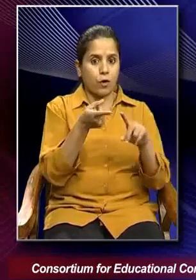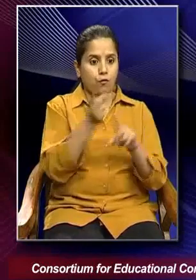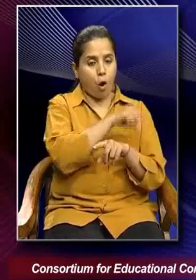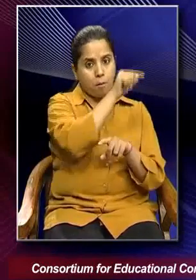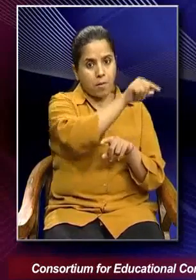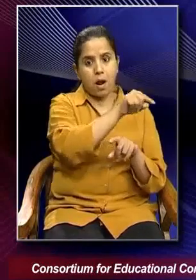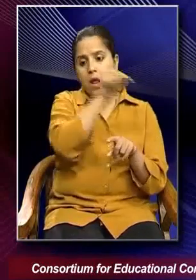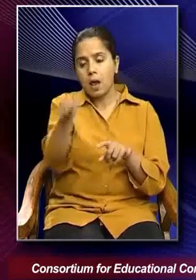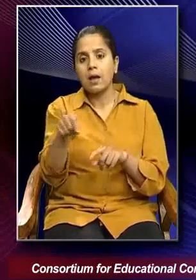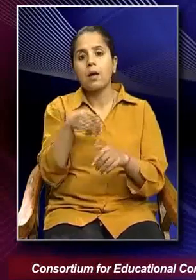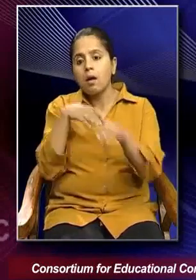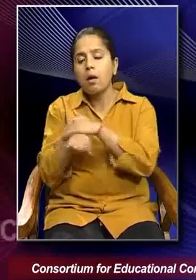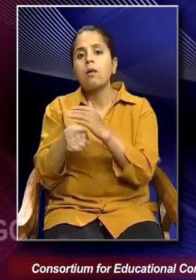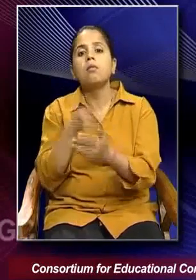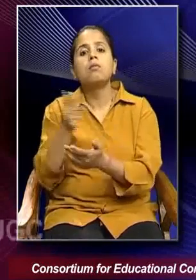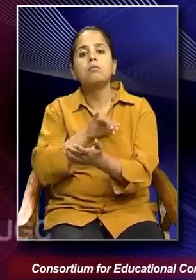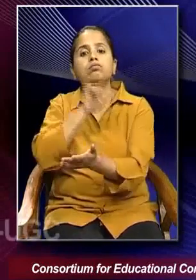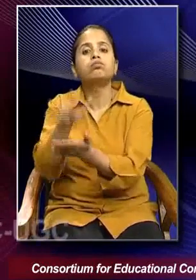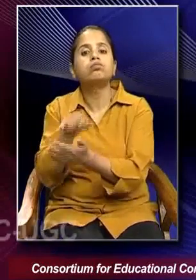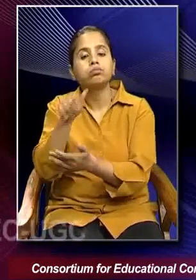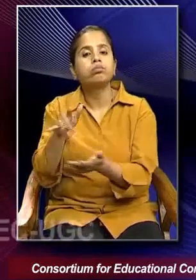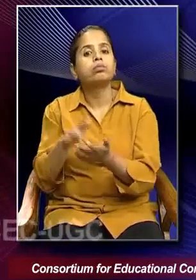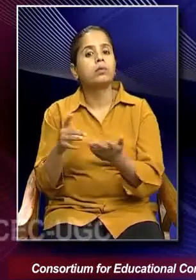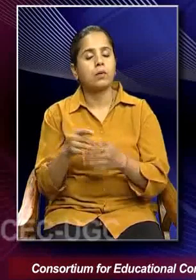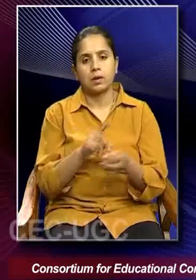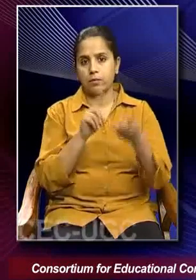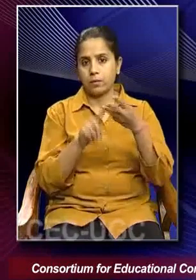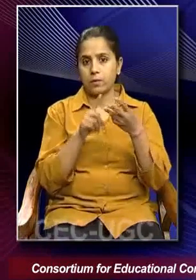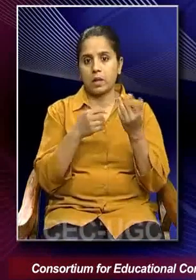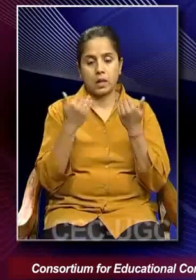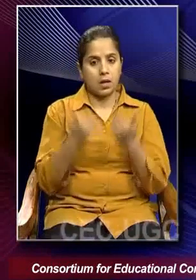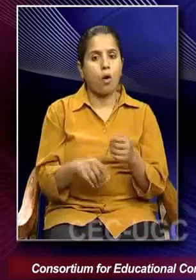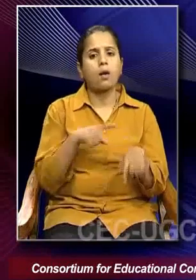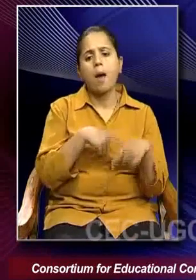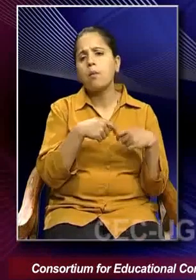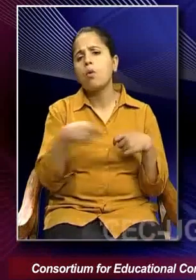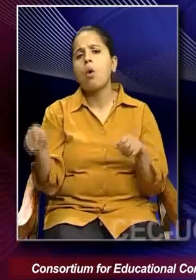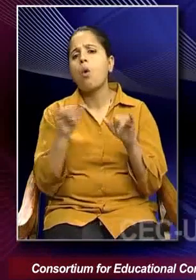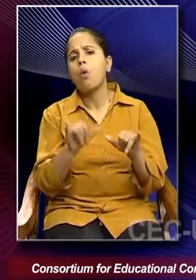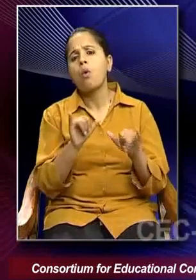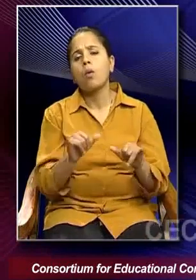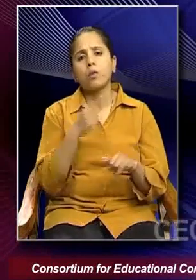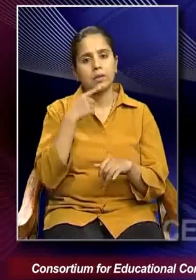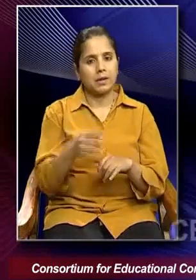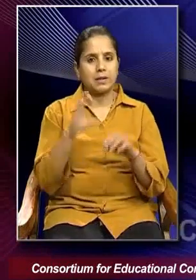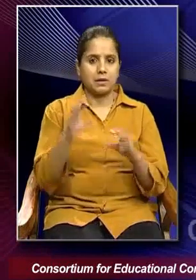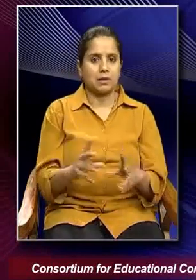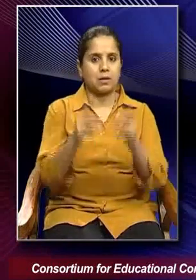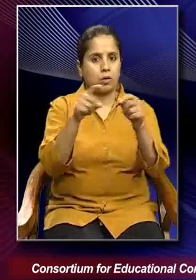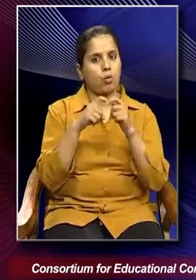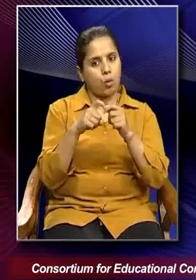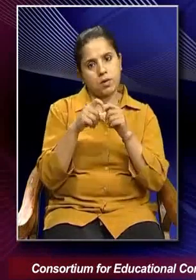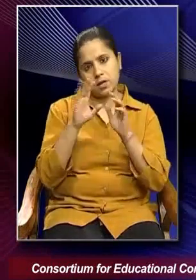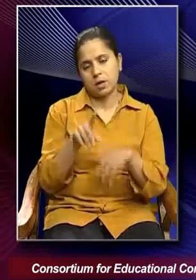important question is the duration of residence at a current place. So basically, at the time of census, this question is asked